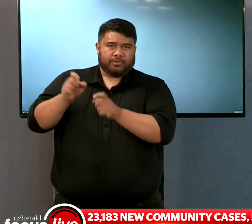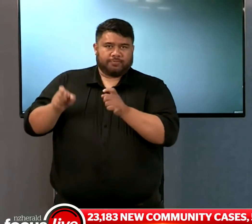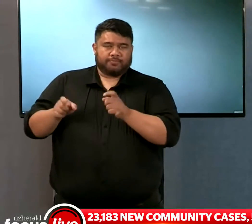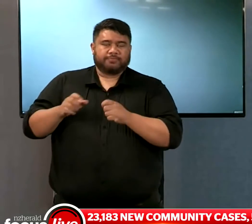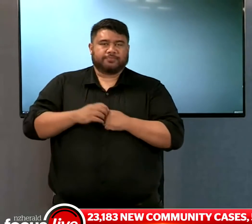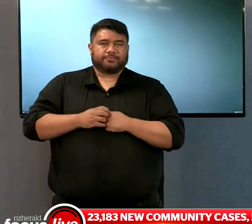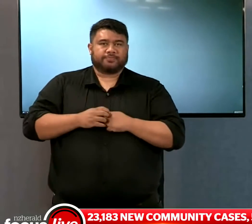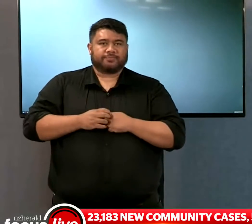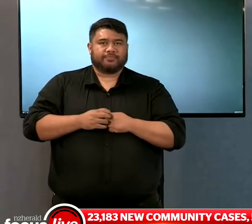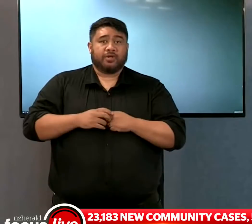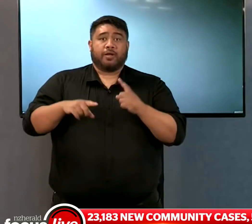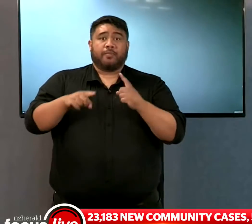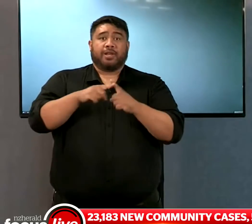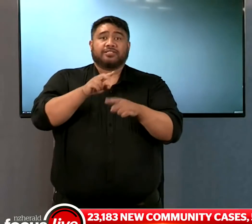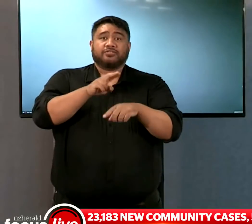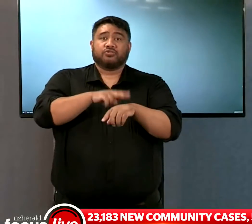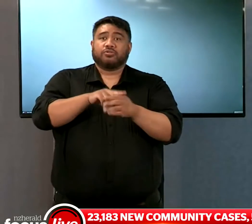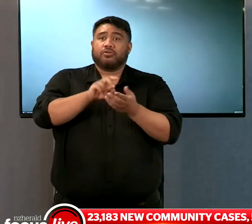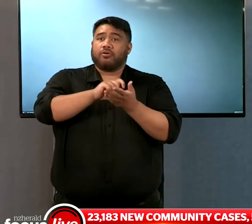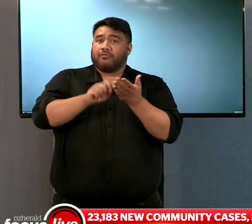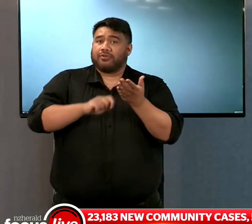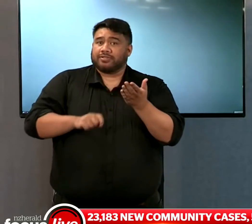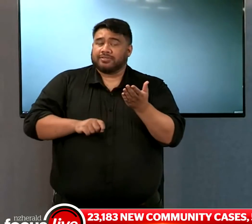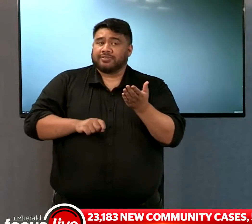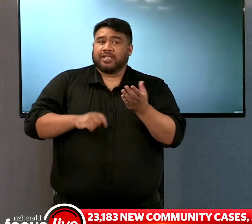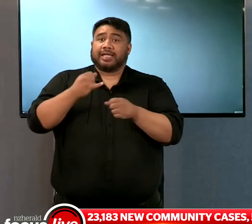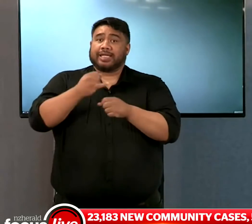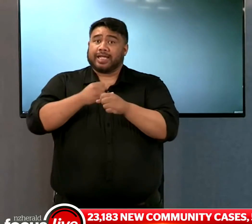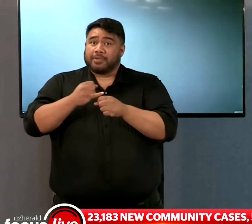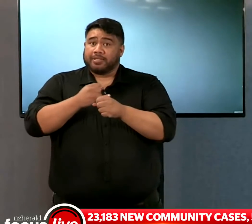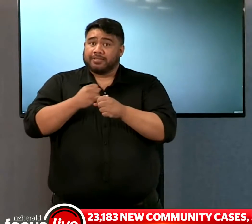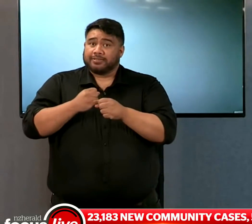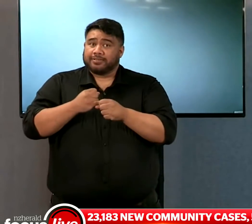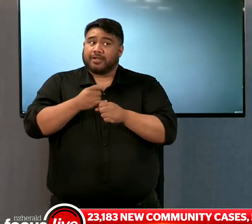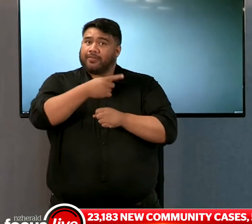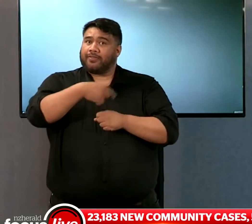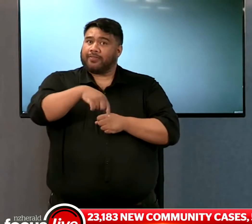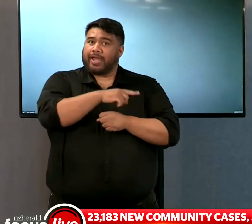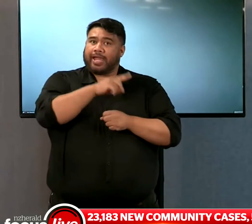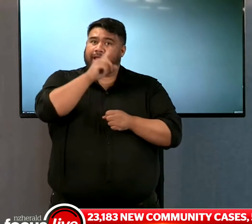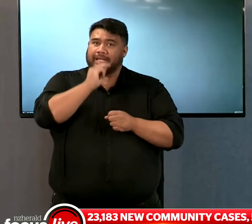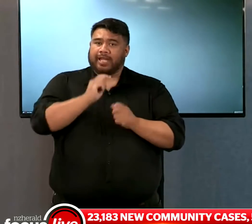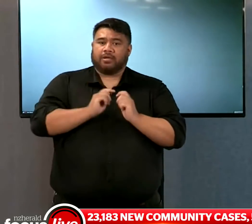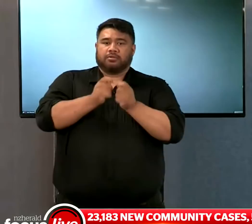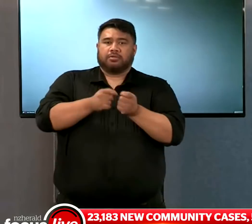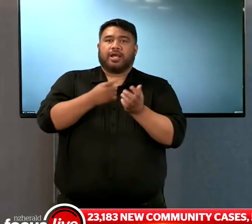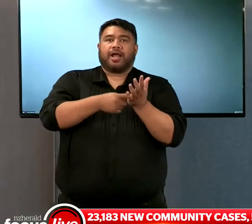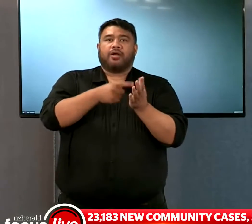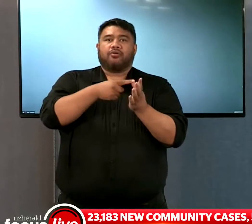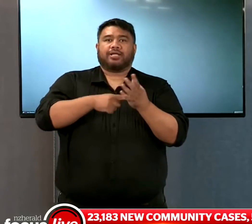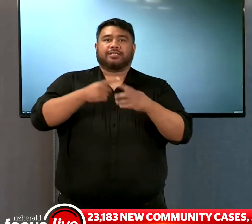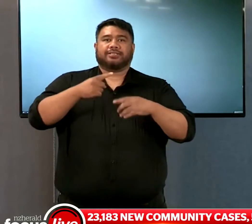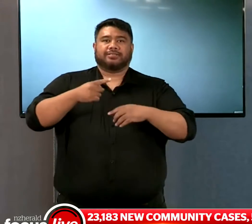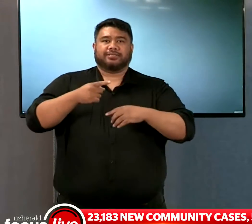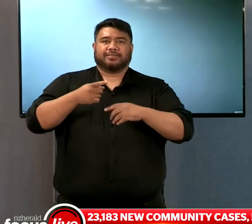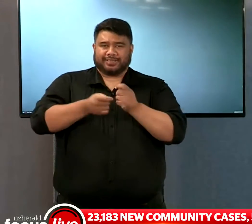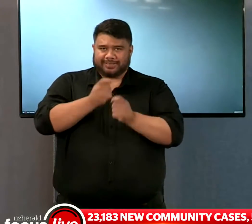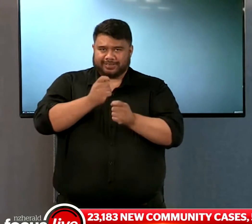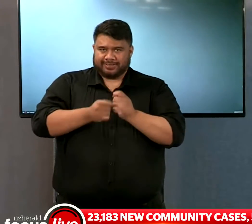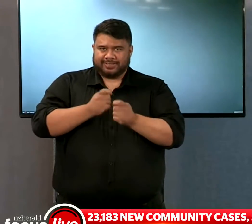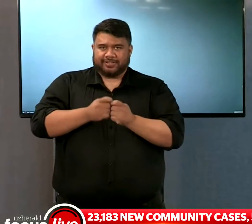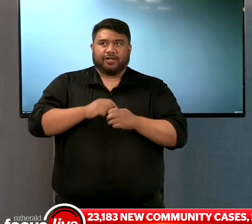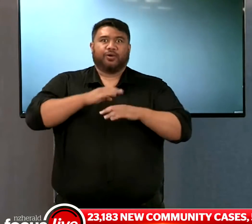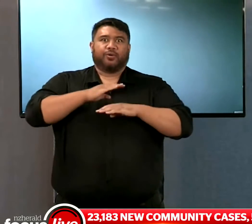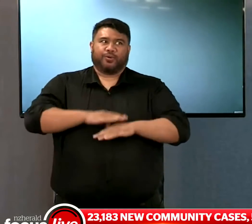And of course, general practices also and pharmacies are able to use rapid antigen test, and it's great progress thanks to all